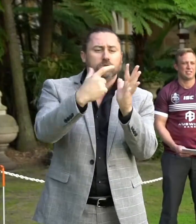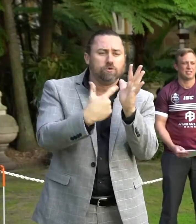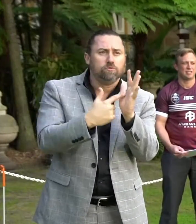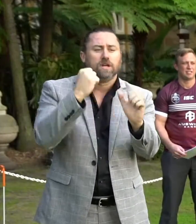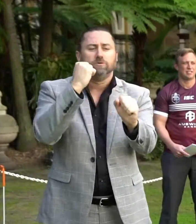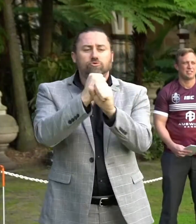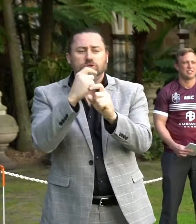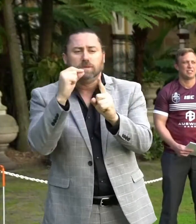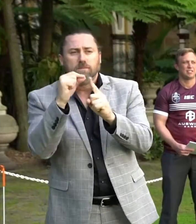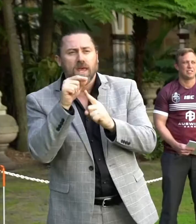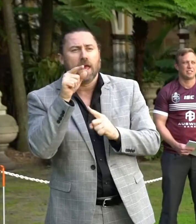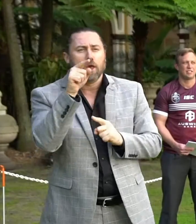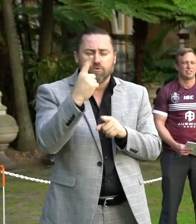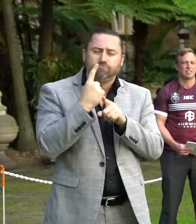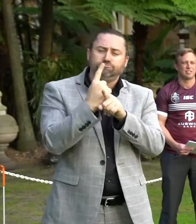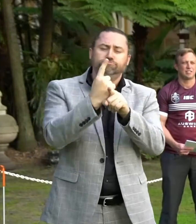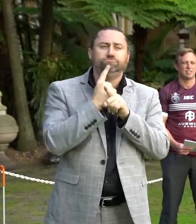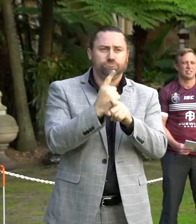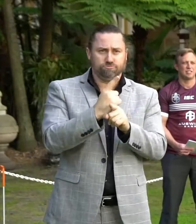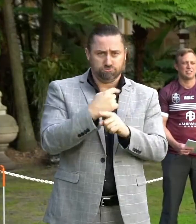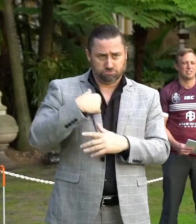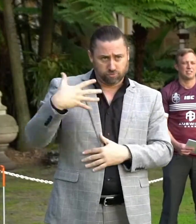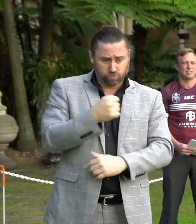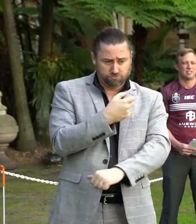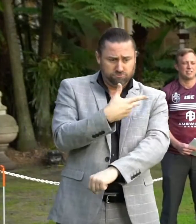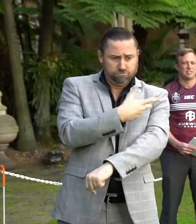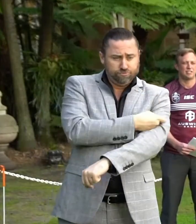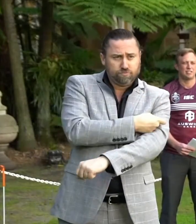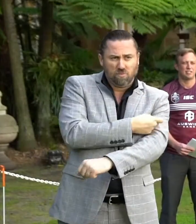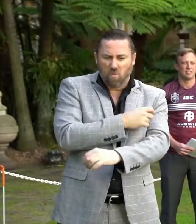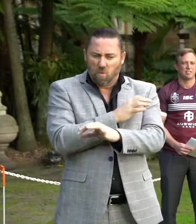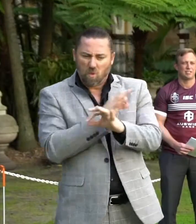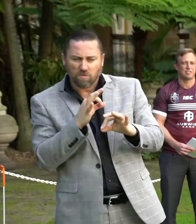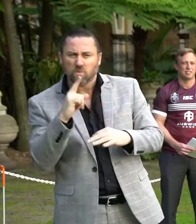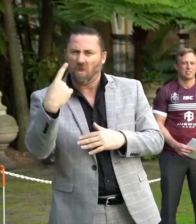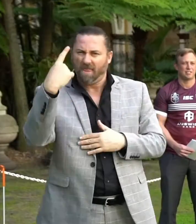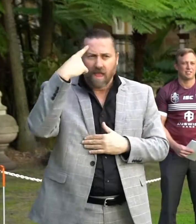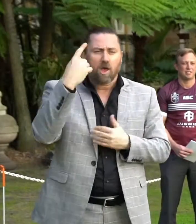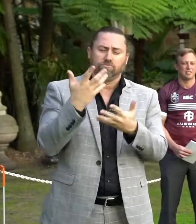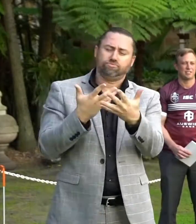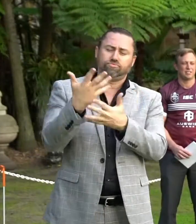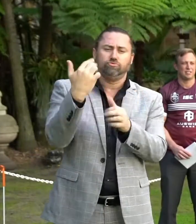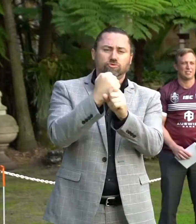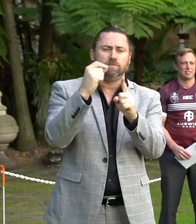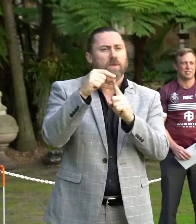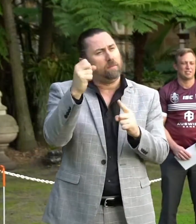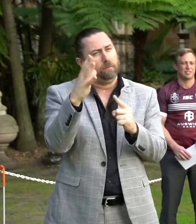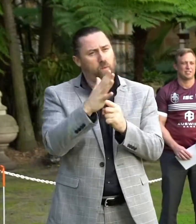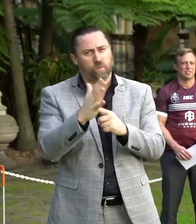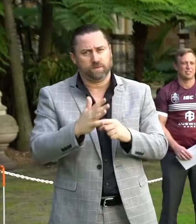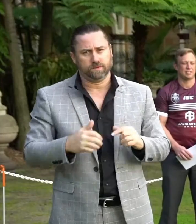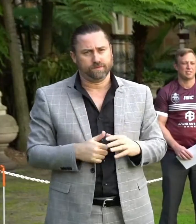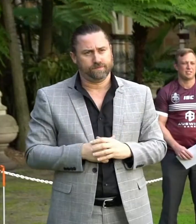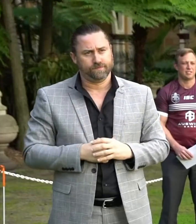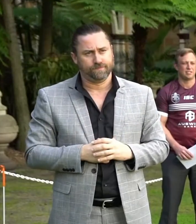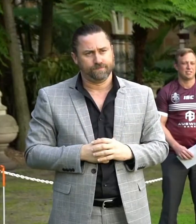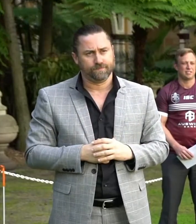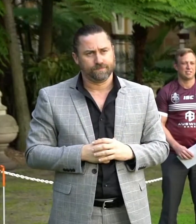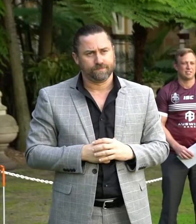about what is the right thing for you to do. Any queries at all. Now, I'd like to briefly mention